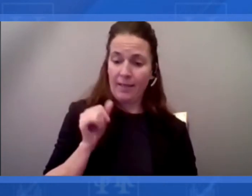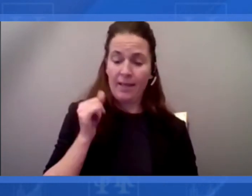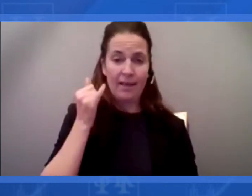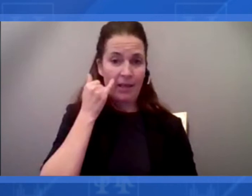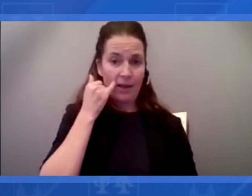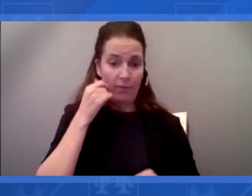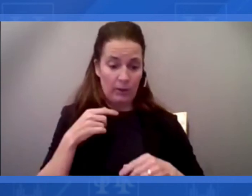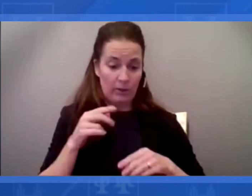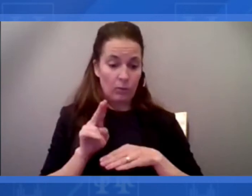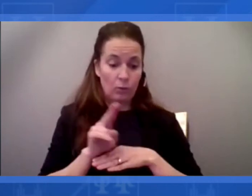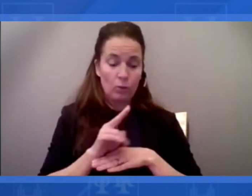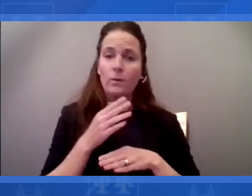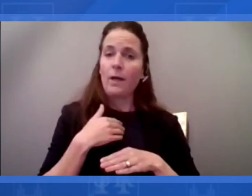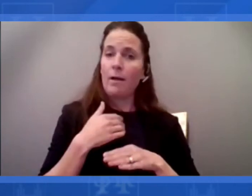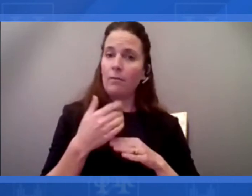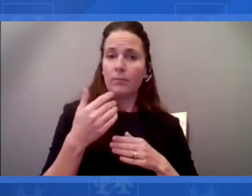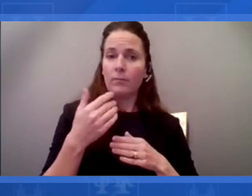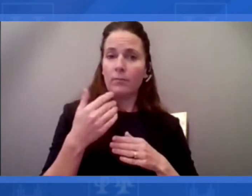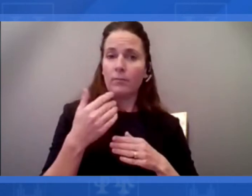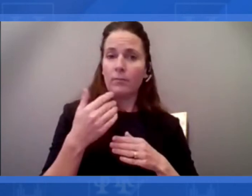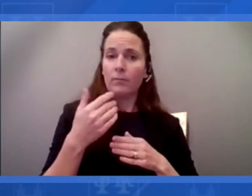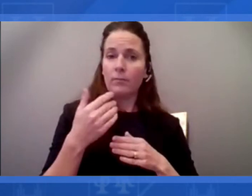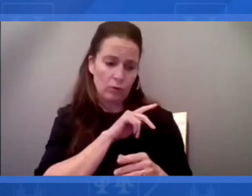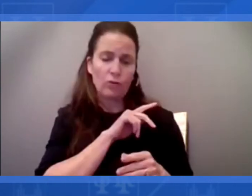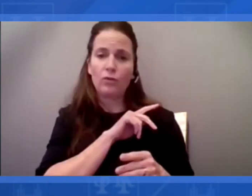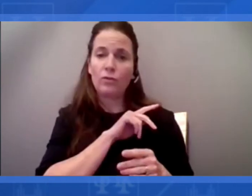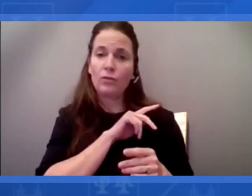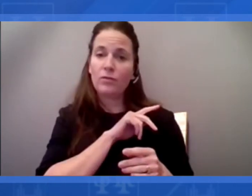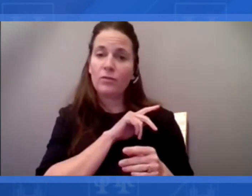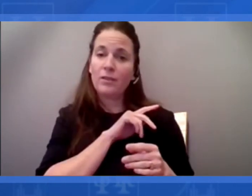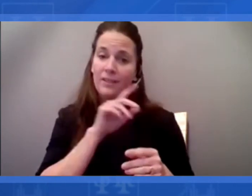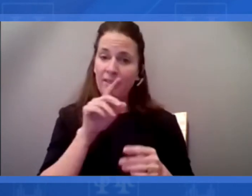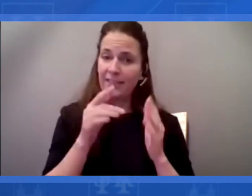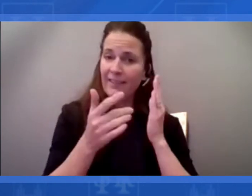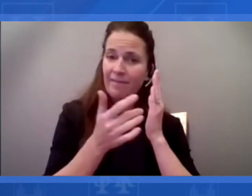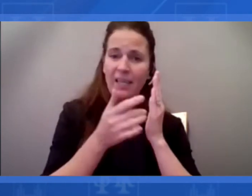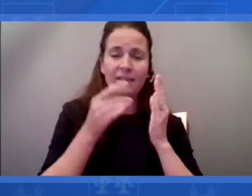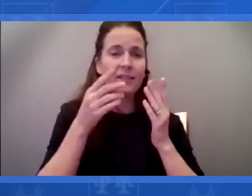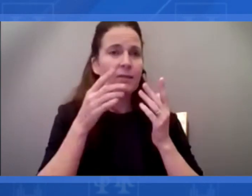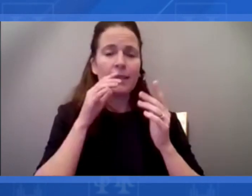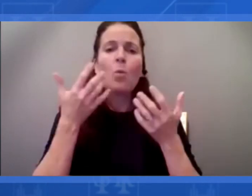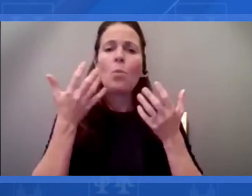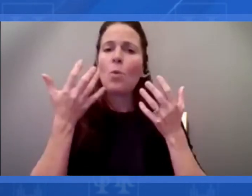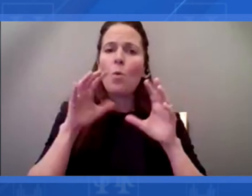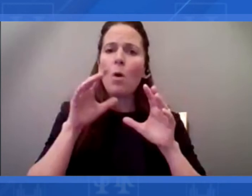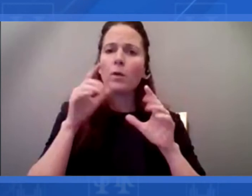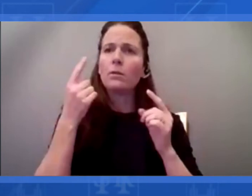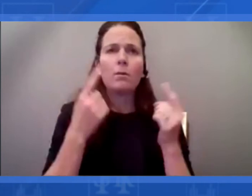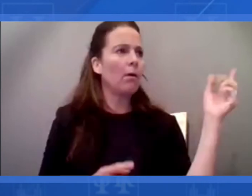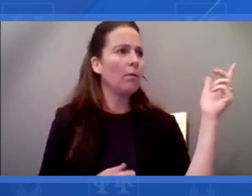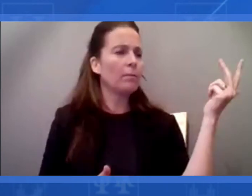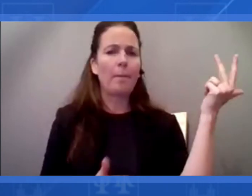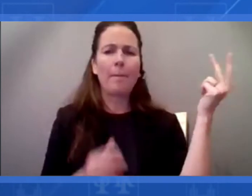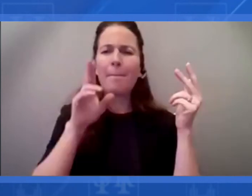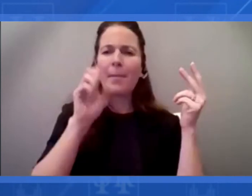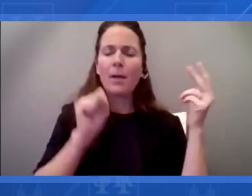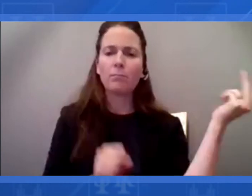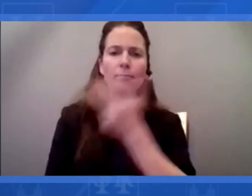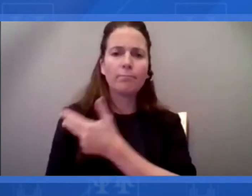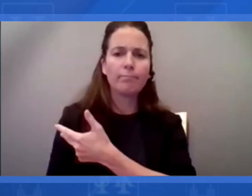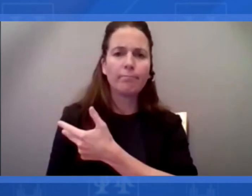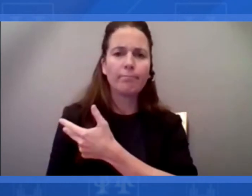mobility devices are not passed by while waiting for a bus? This is a very important